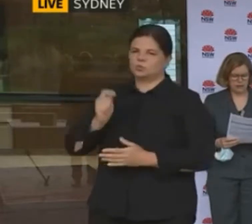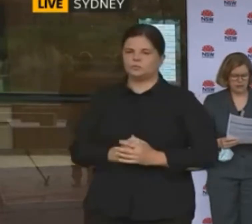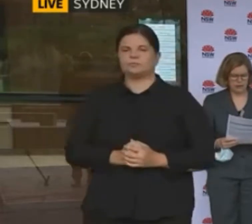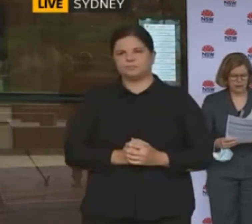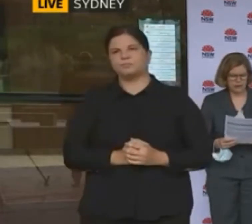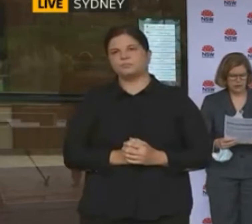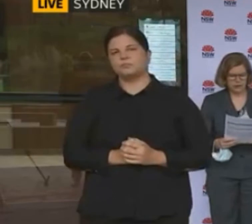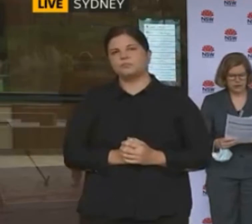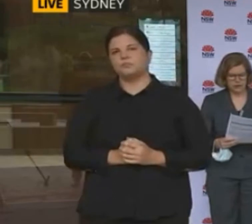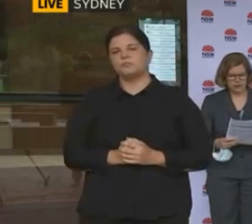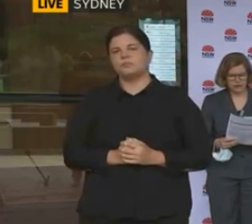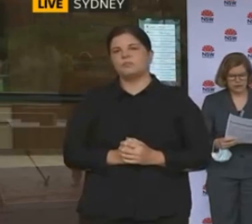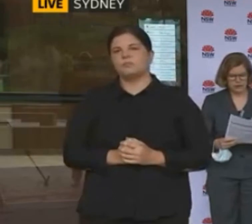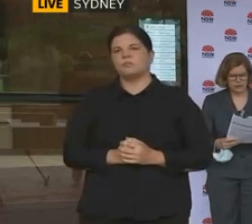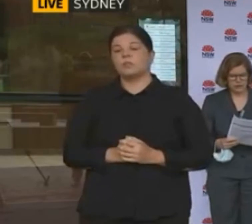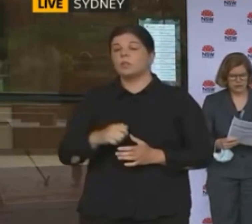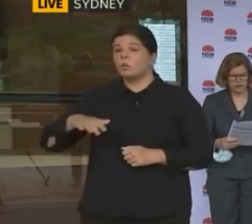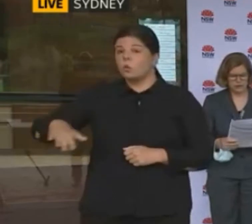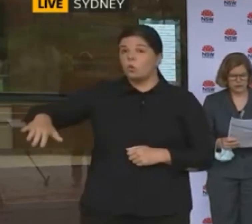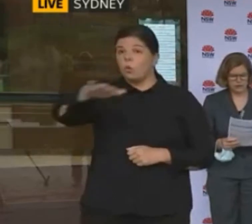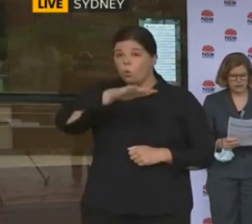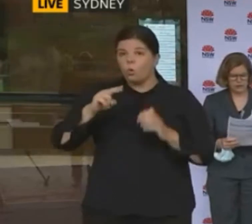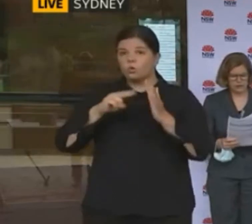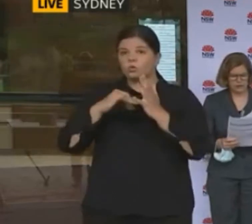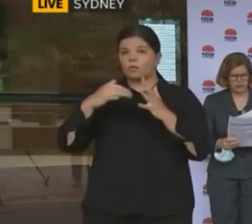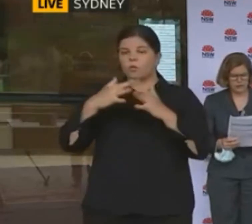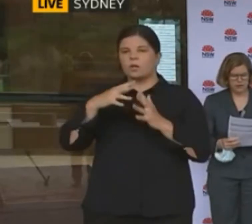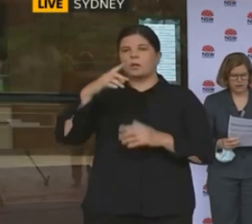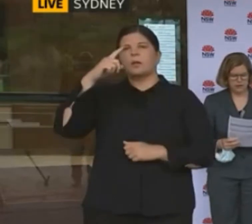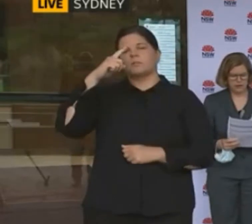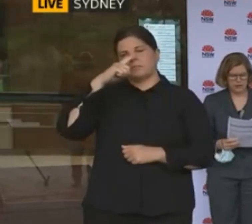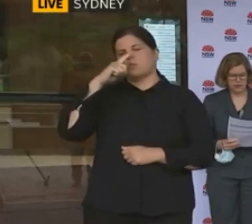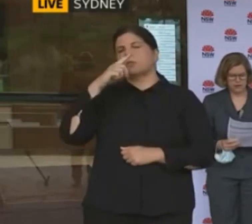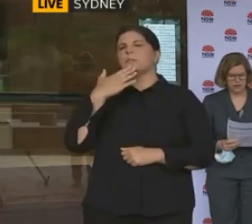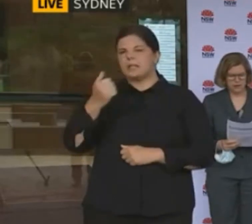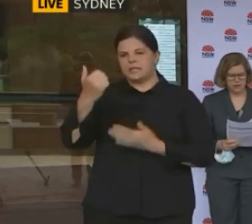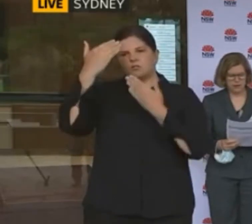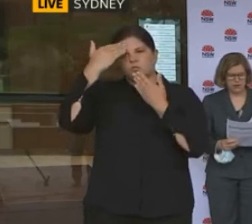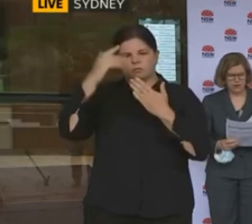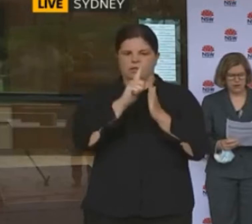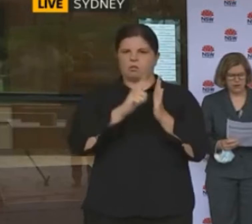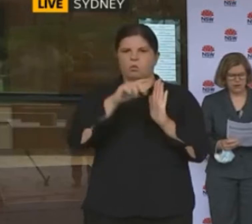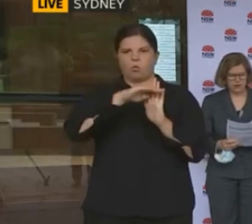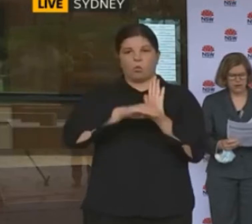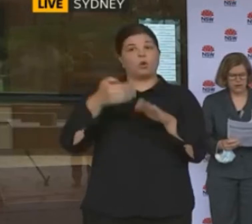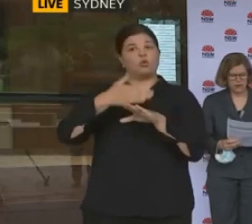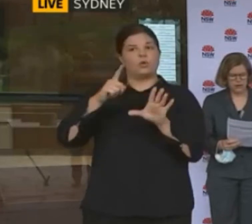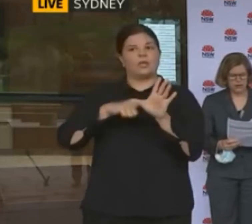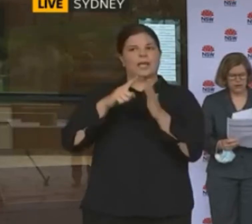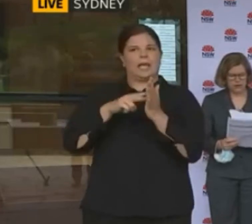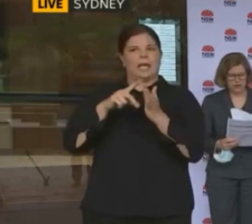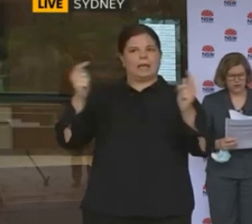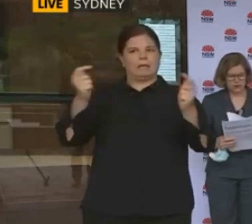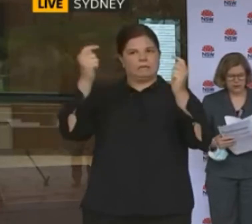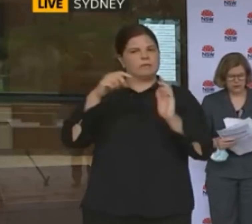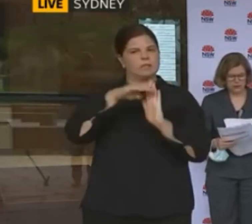want to stress to everybody to please respect the rules we've put in place for New Year's Eve. Assistant Commissioner Willing is here today from the New South